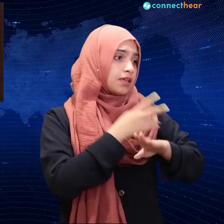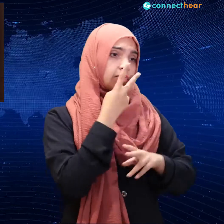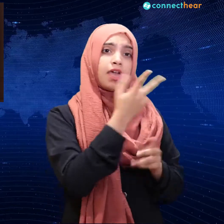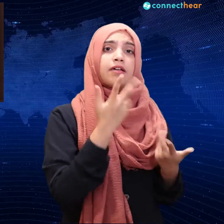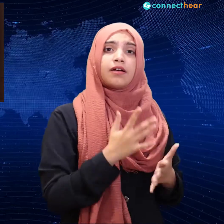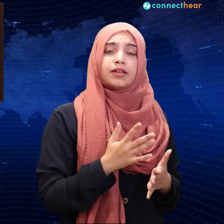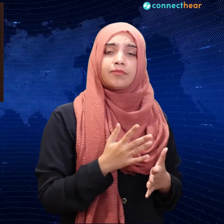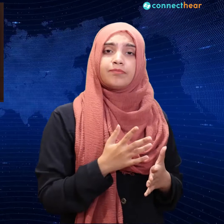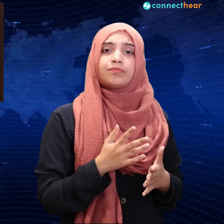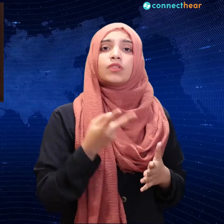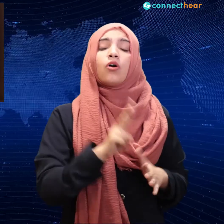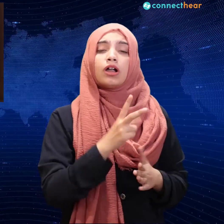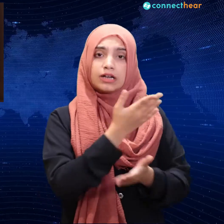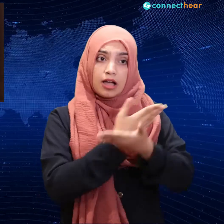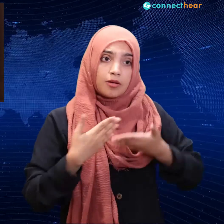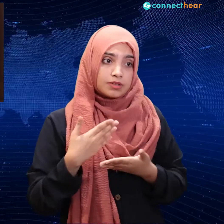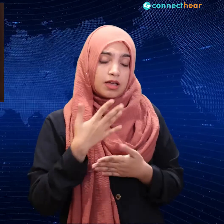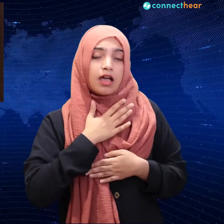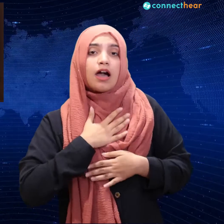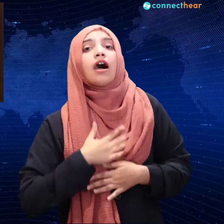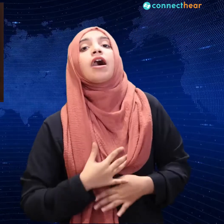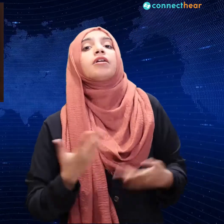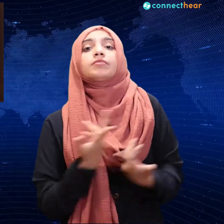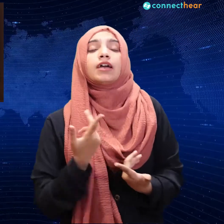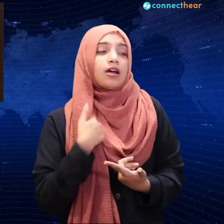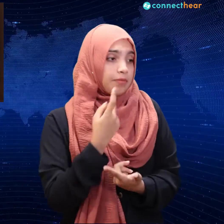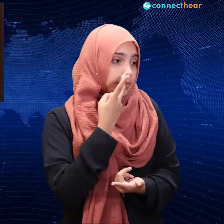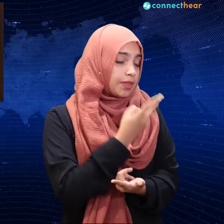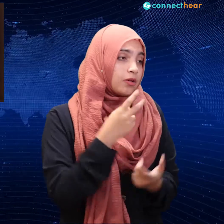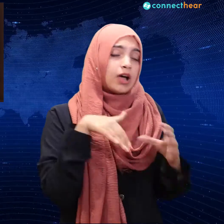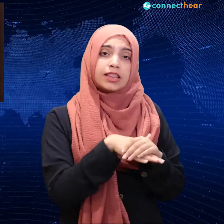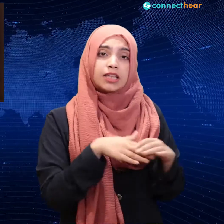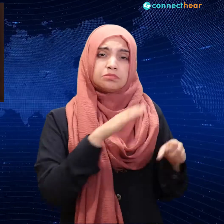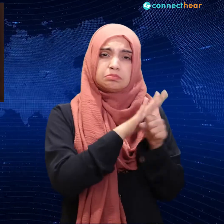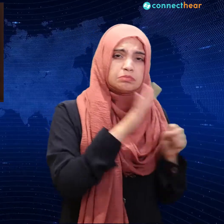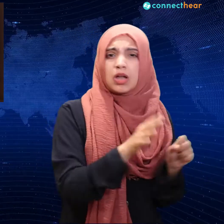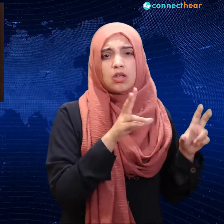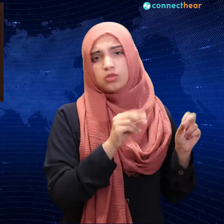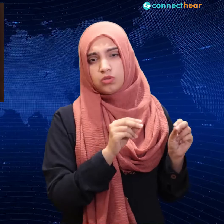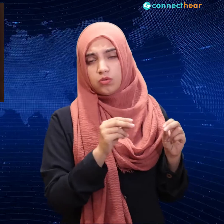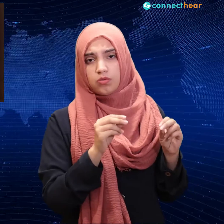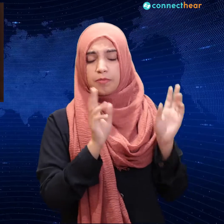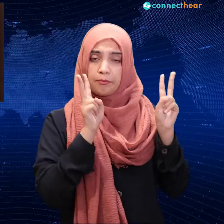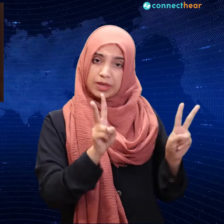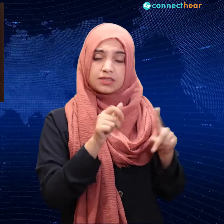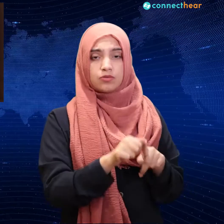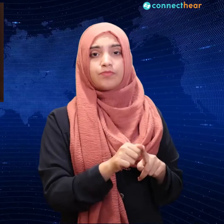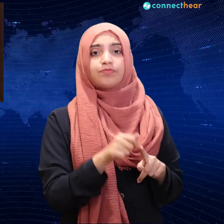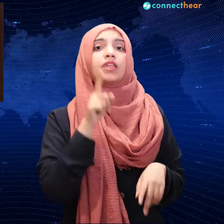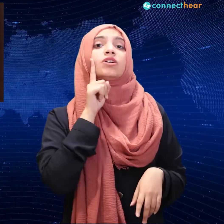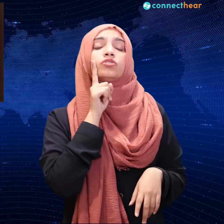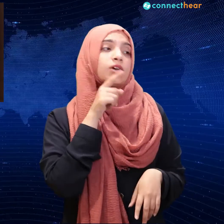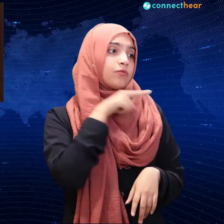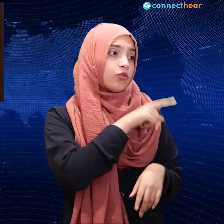Frankly, I mean, we were all relieved. We expected a bloodbath. When Ashraf Ghani said that he left Afghanistan because he was